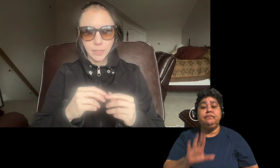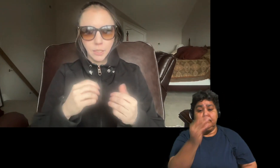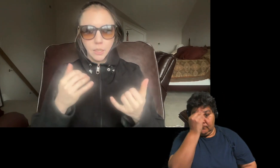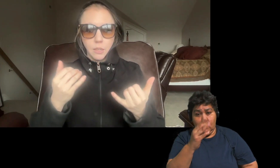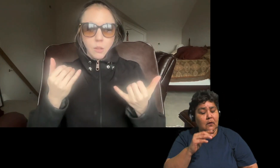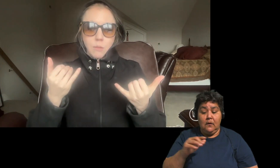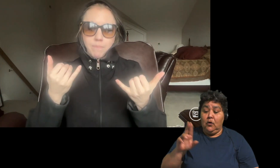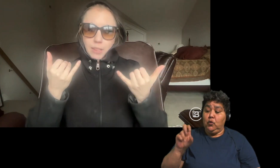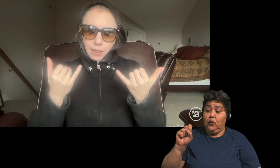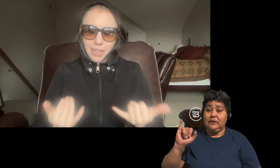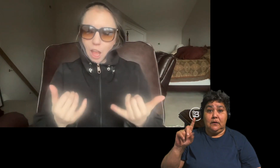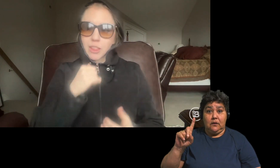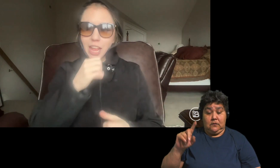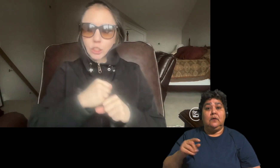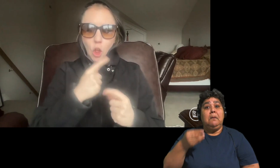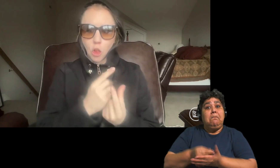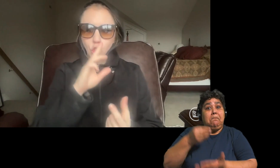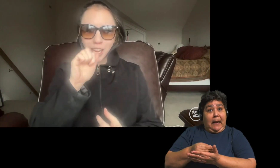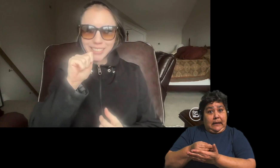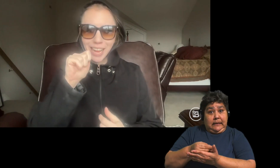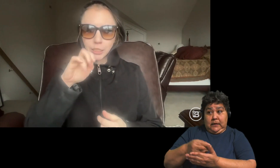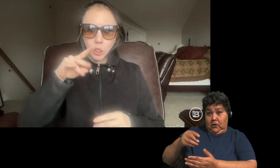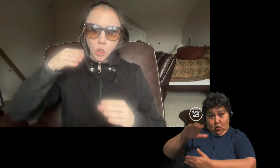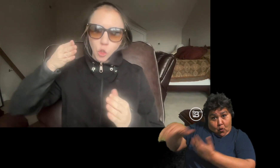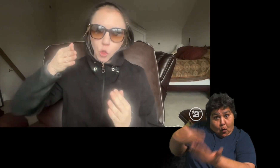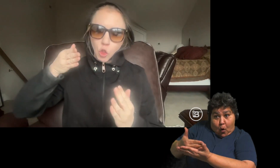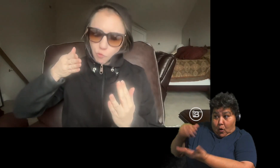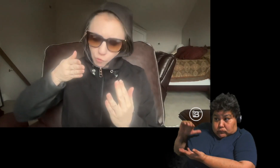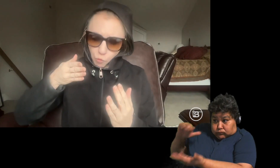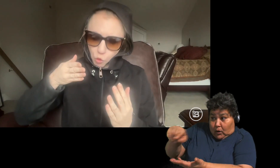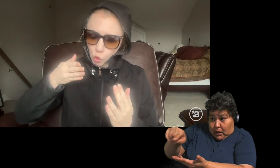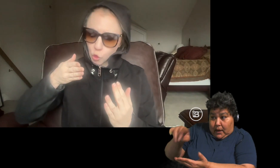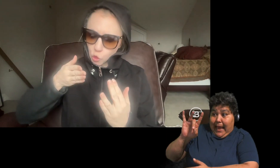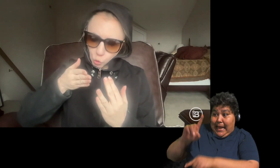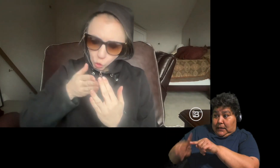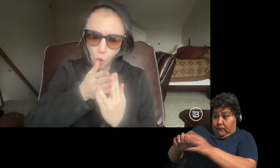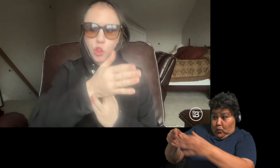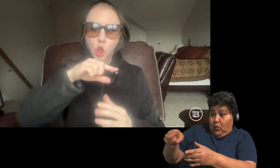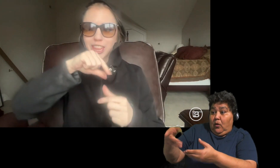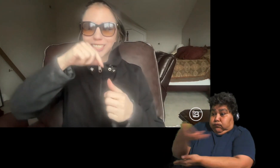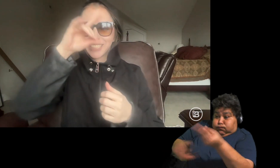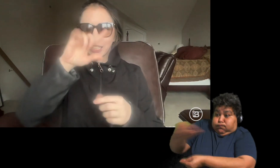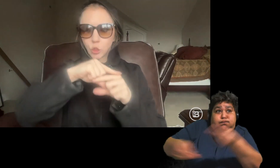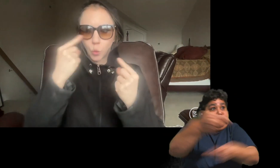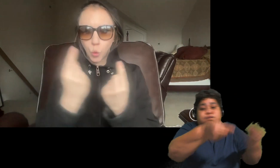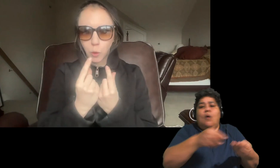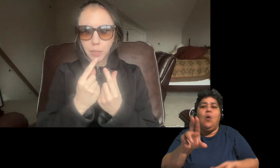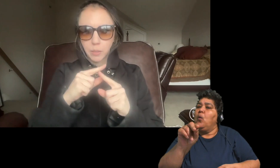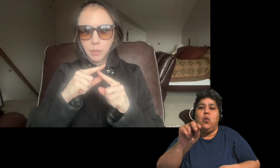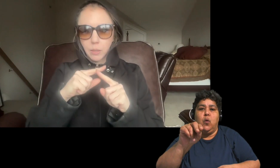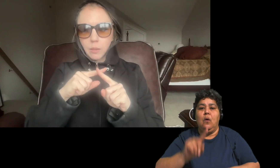to themselves. And now, not all US aid funds actually